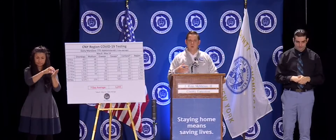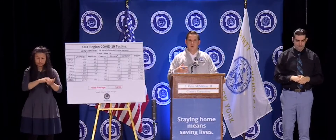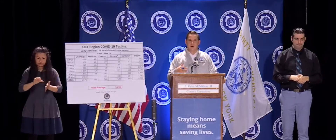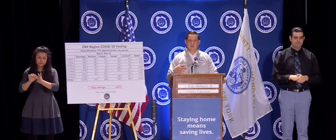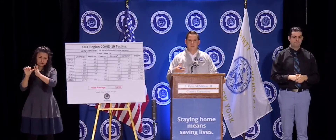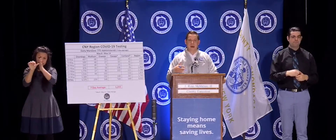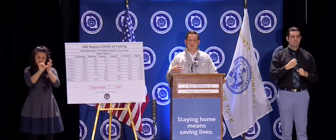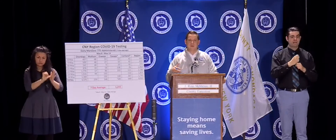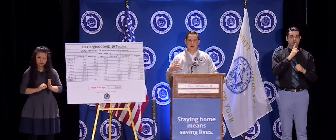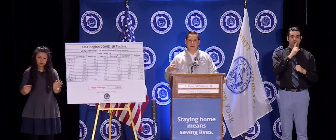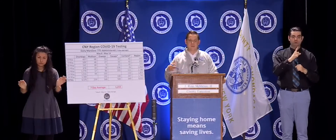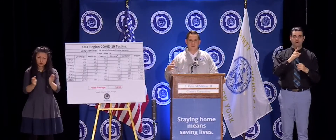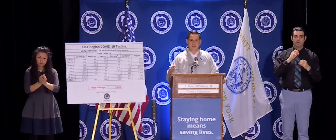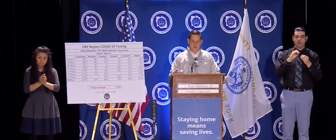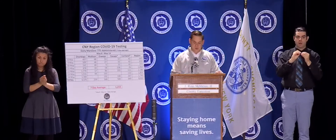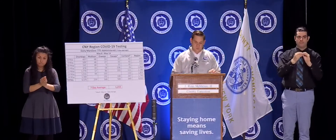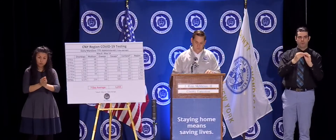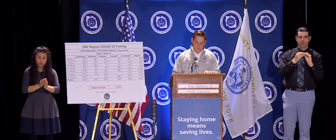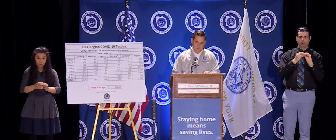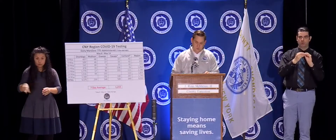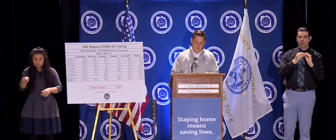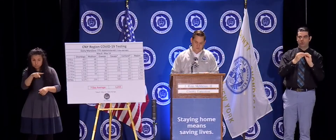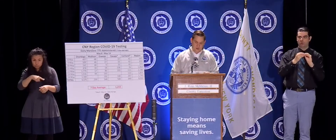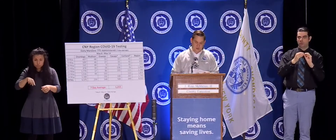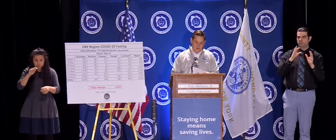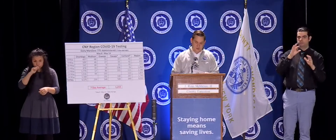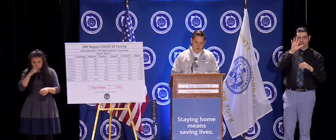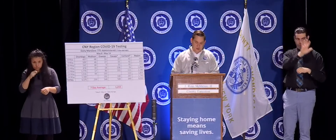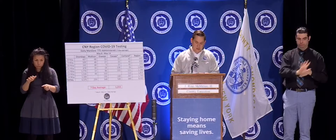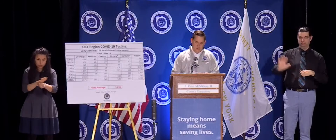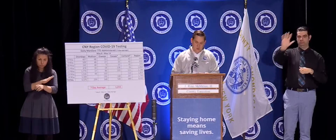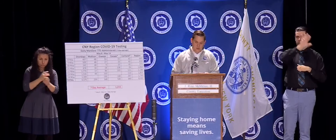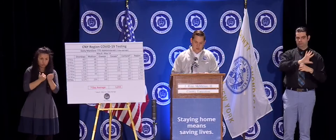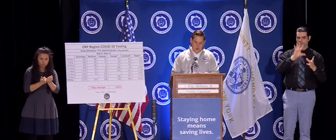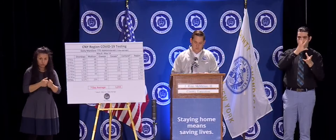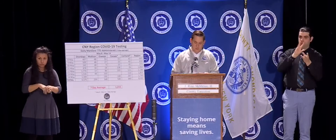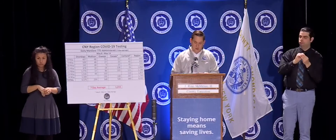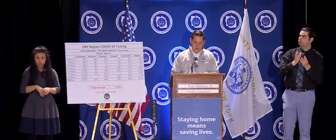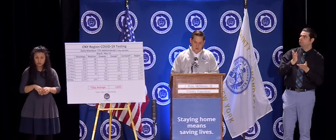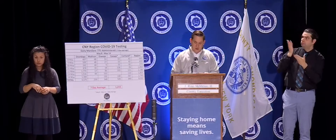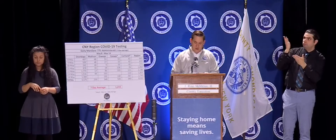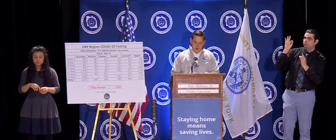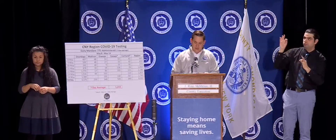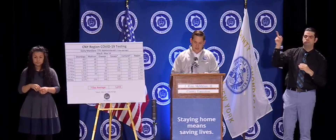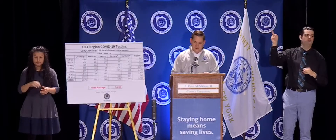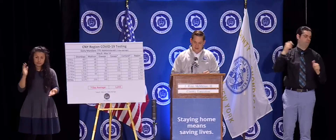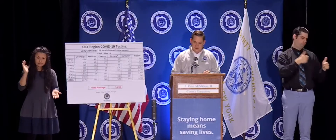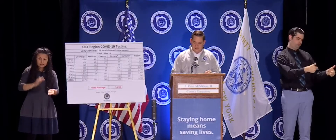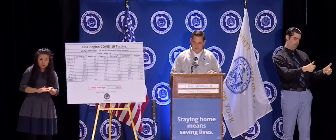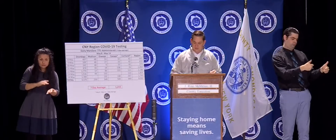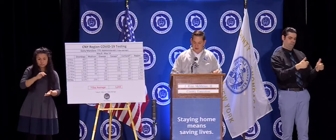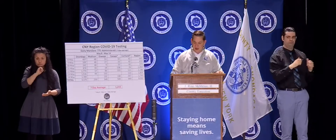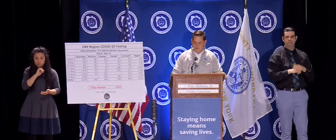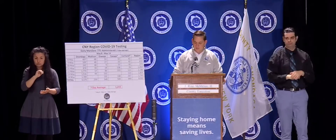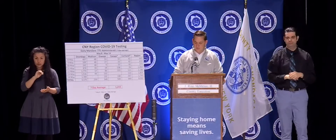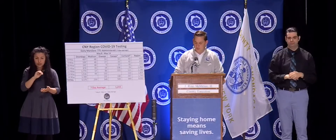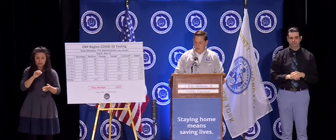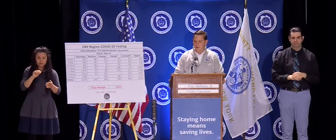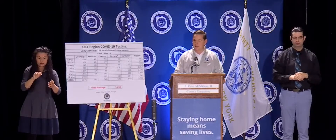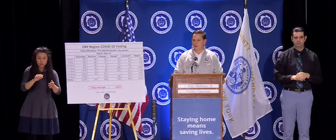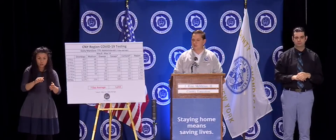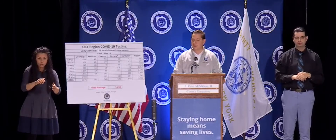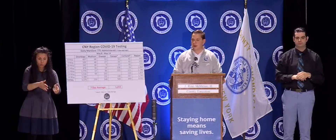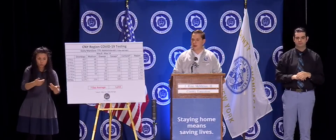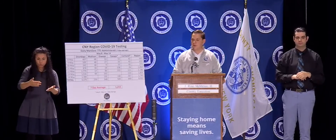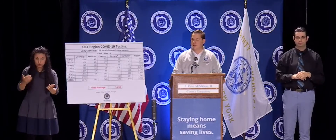not holding us back from any potential phase in restart. Again, 775,